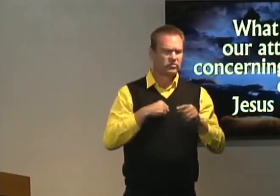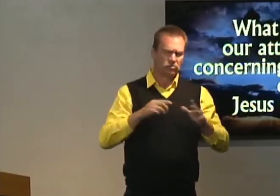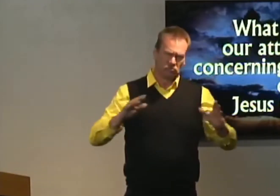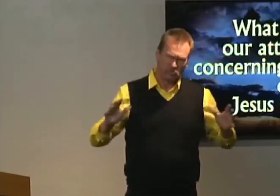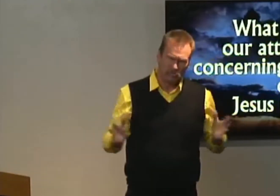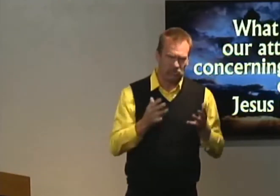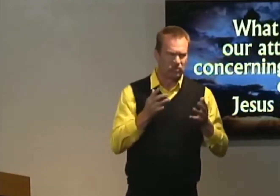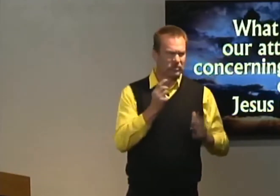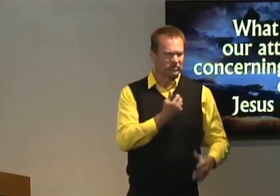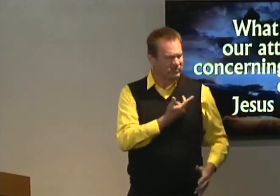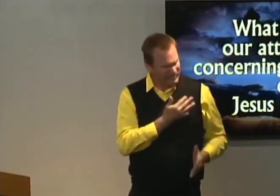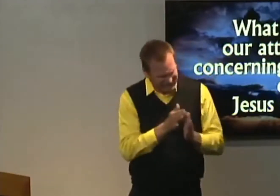Jesus Christ coming.